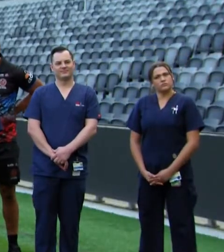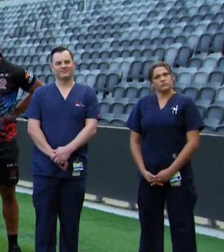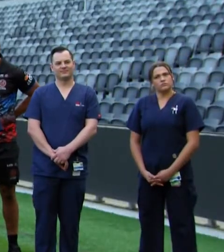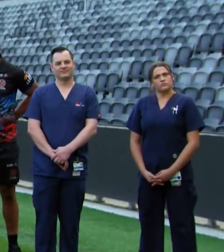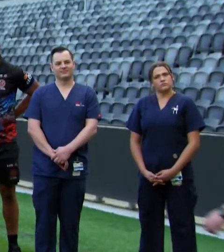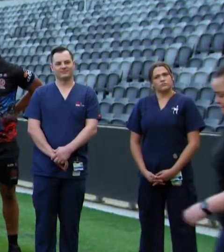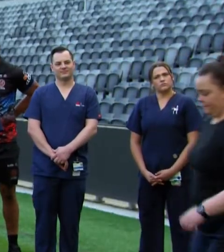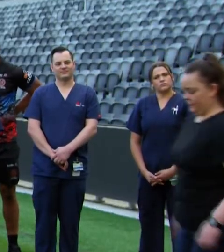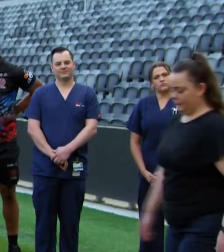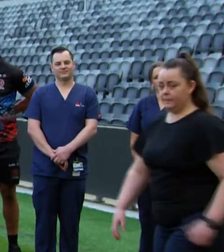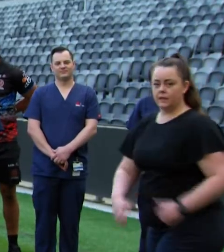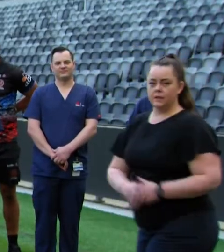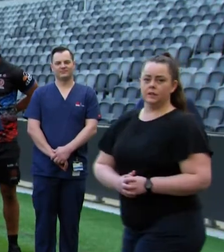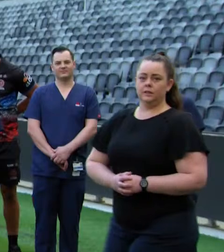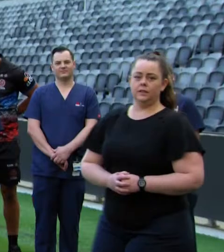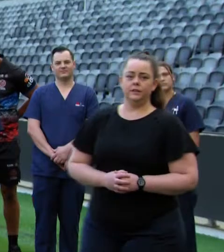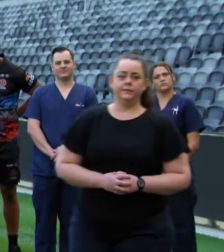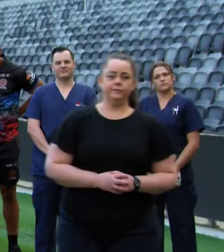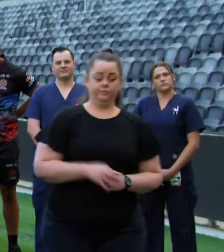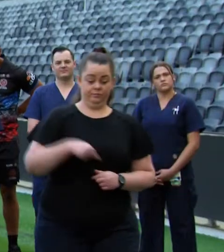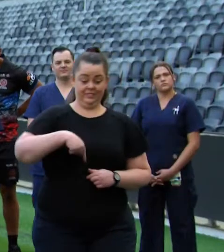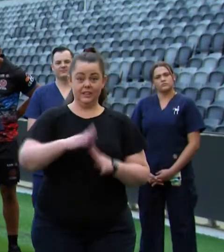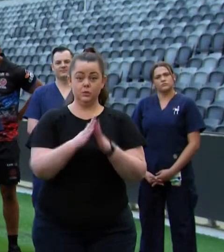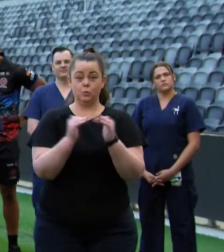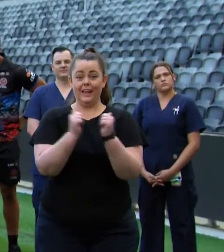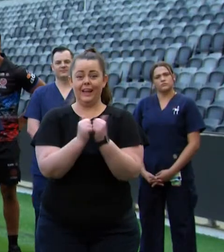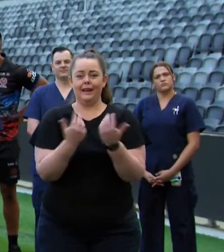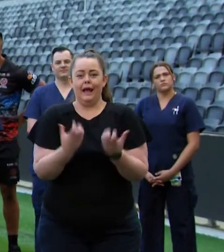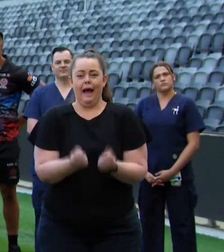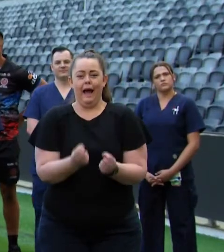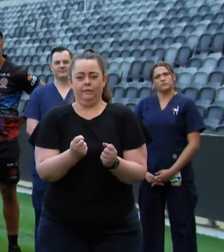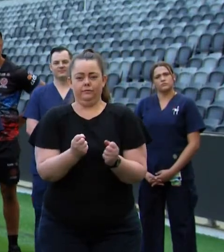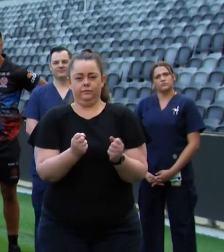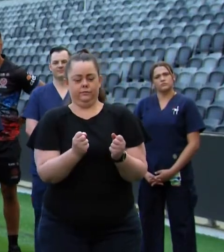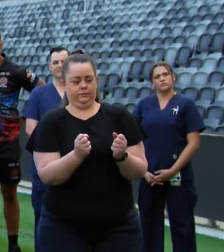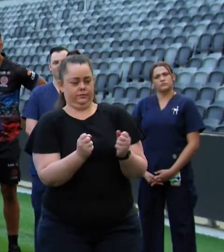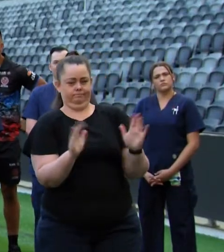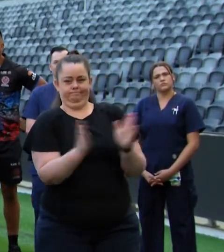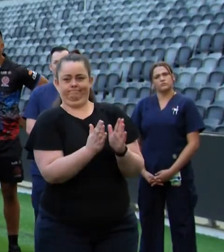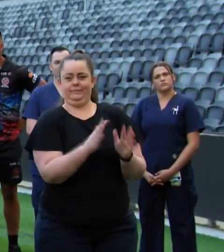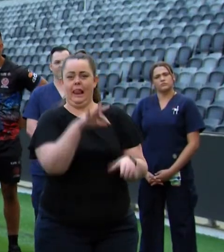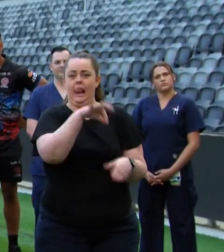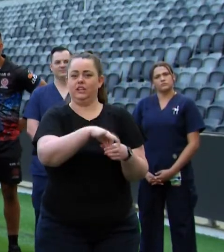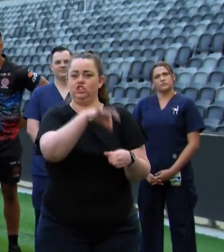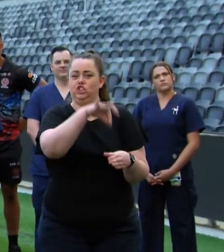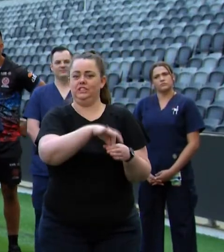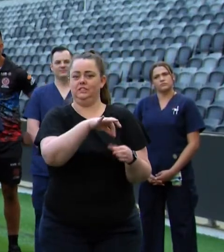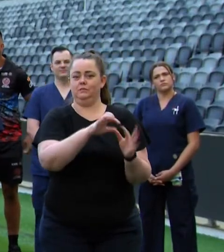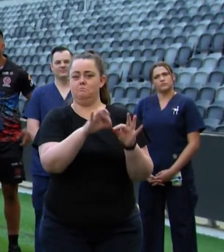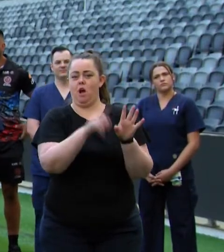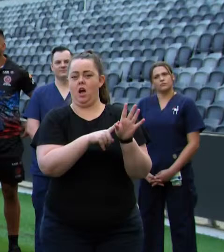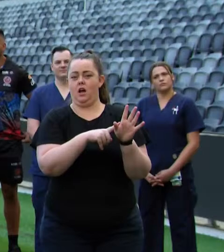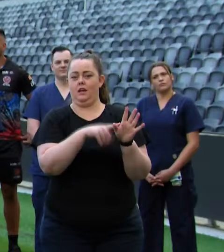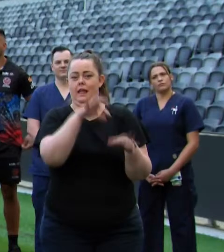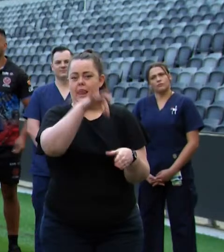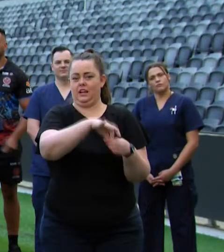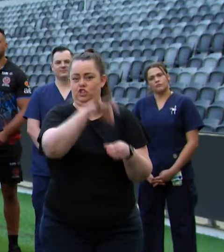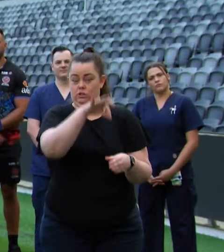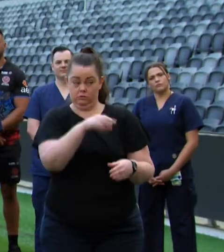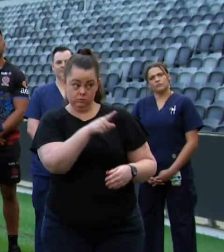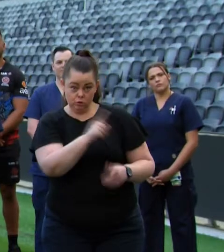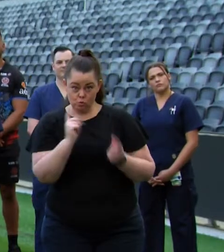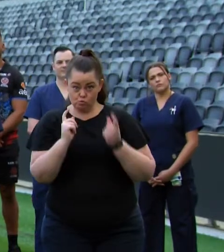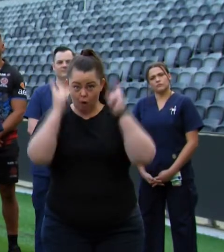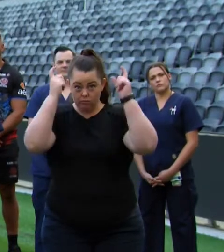Are you concerned they'll be swinging at the By-elections are notoriously challenging for any government. By-elections will be by-elections. We're focused on getting on with the job and the issues that matter to